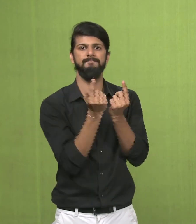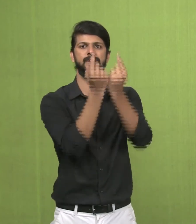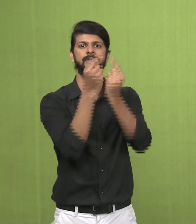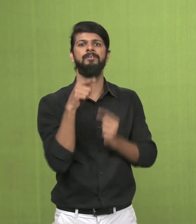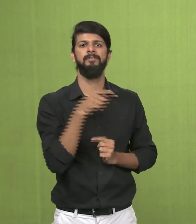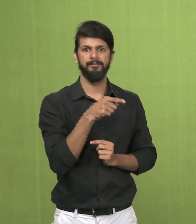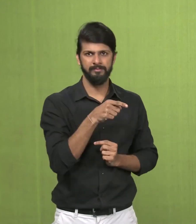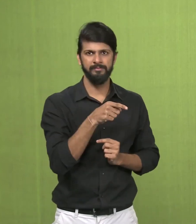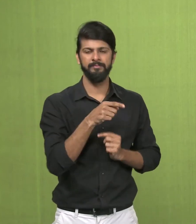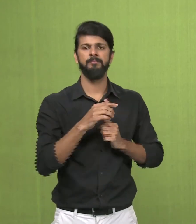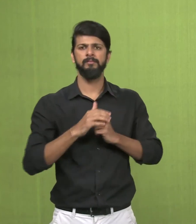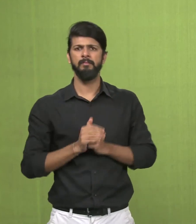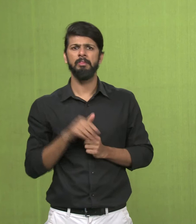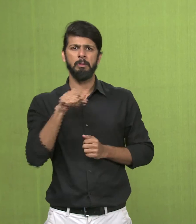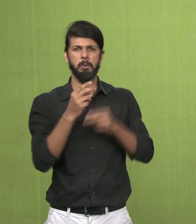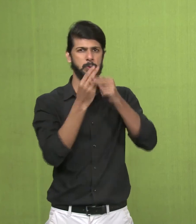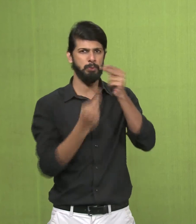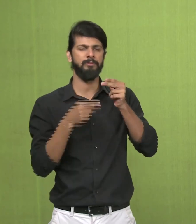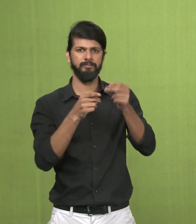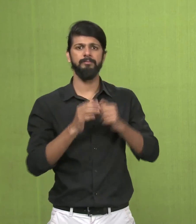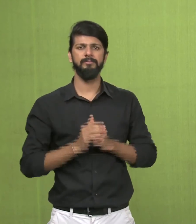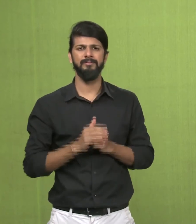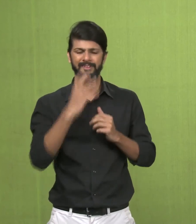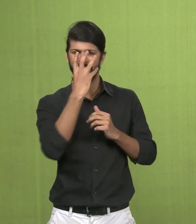one out of the 10 avatars, in the form of a boar.